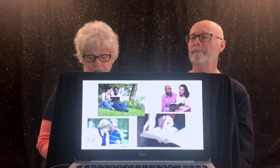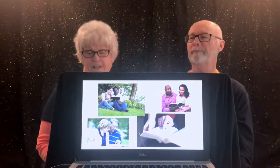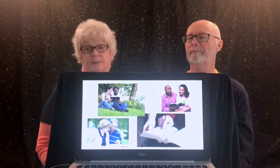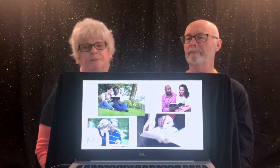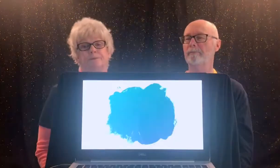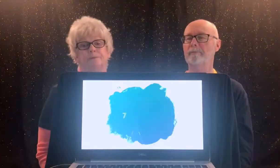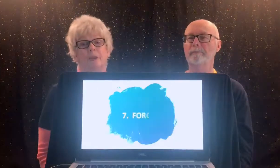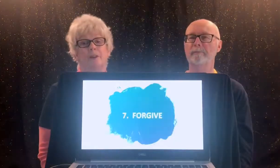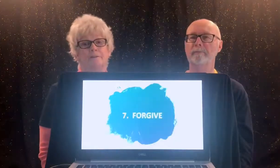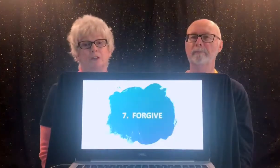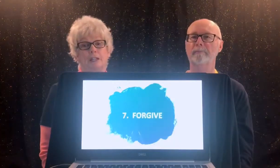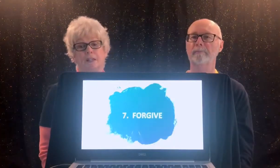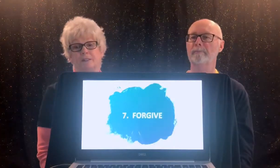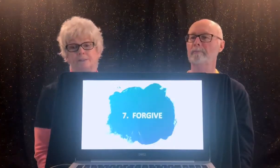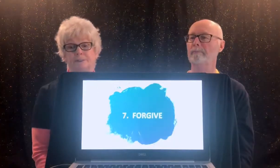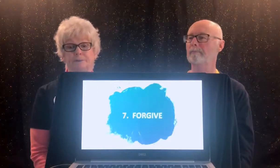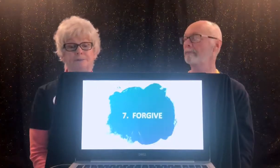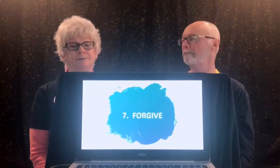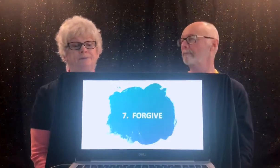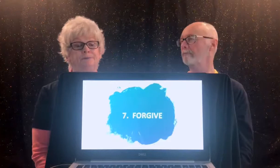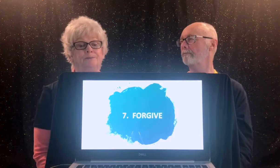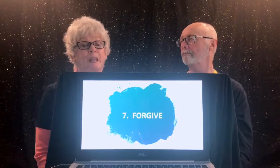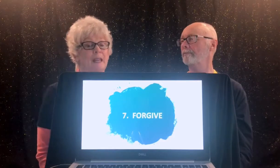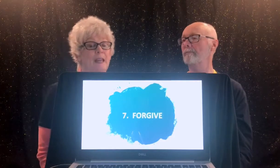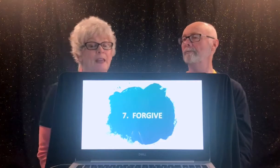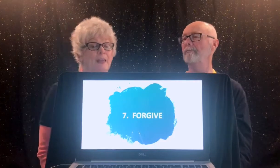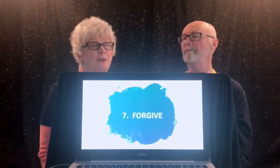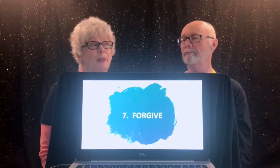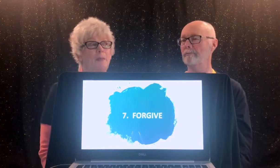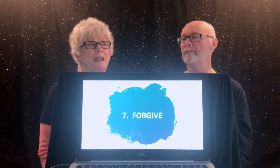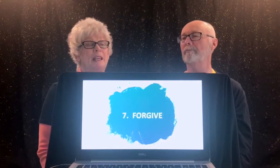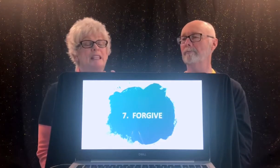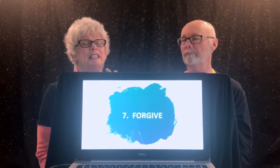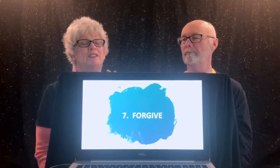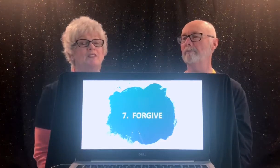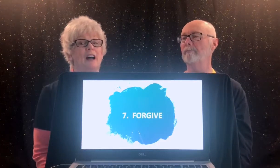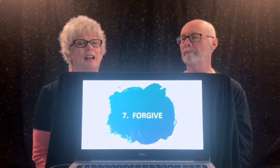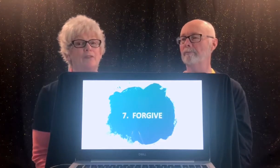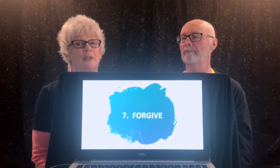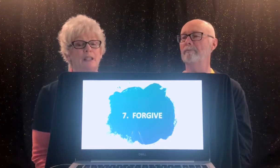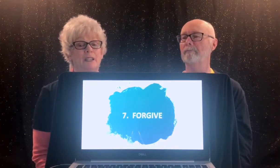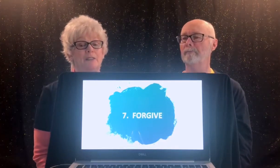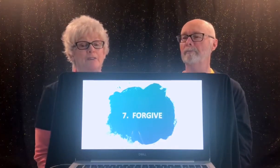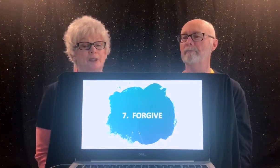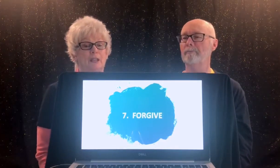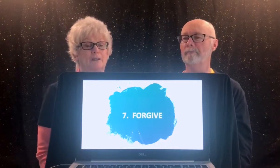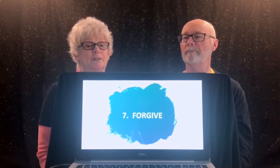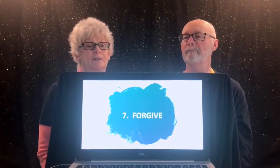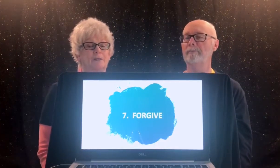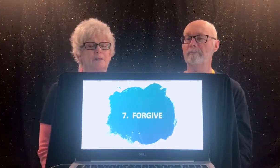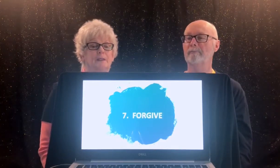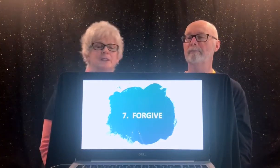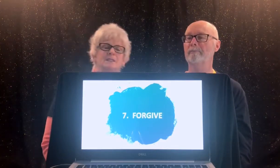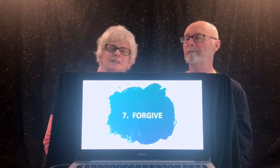7, forgive. There may be at least 5 we need to forgive.